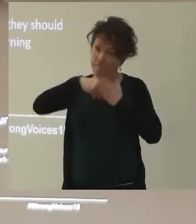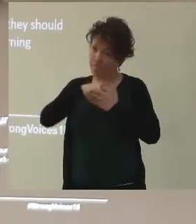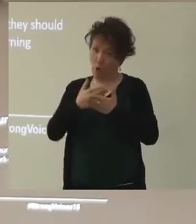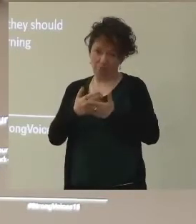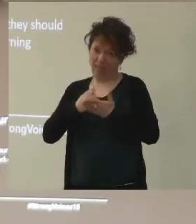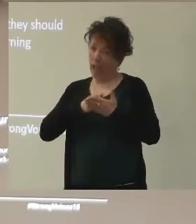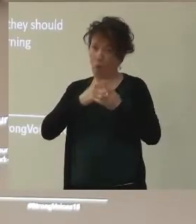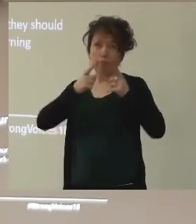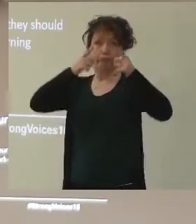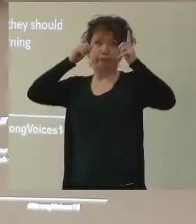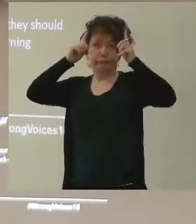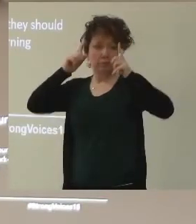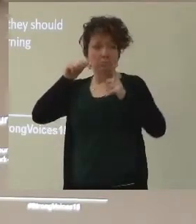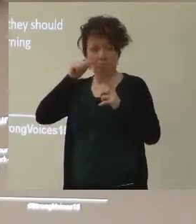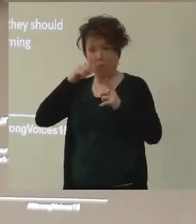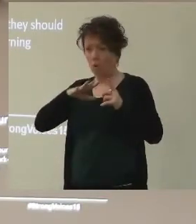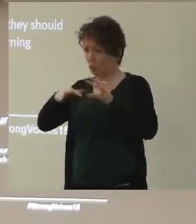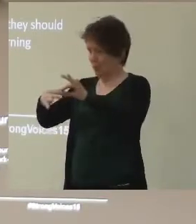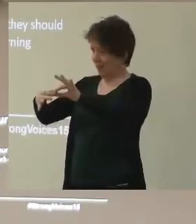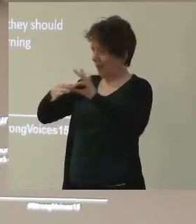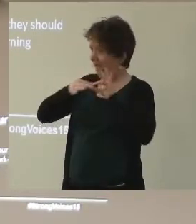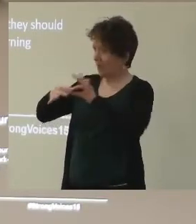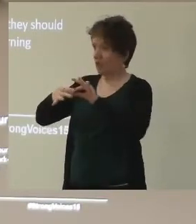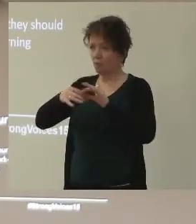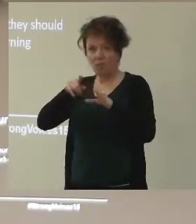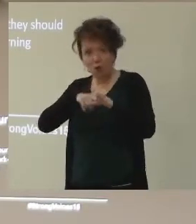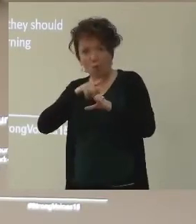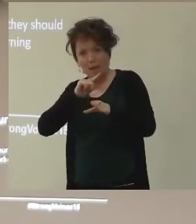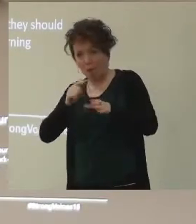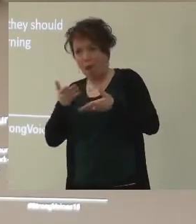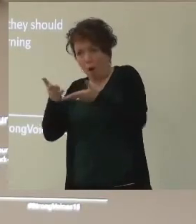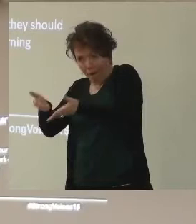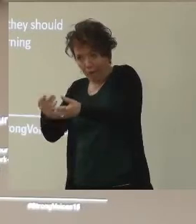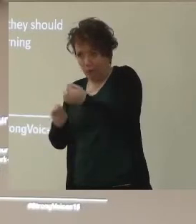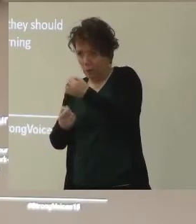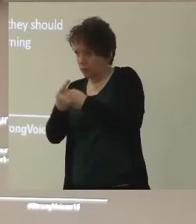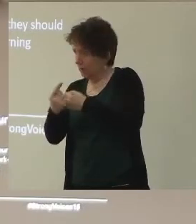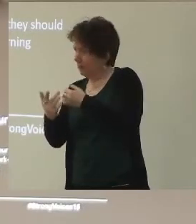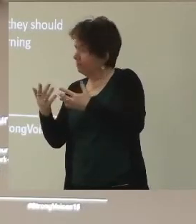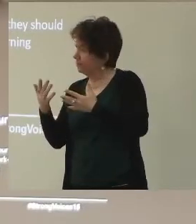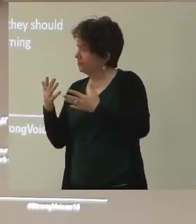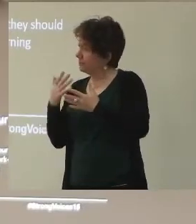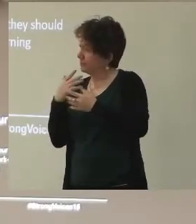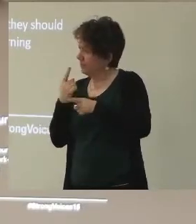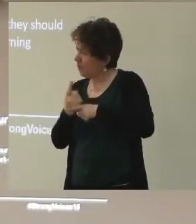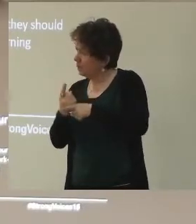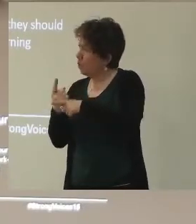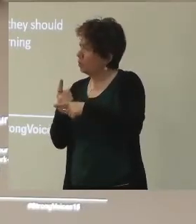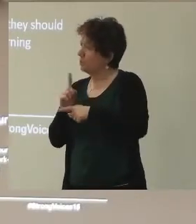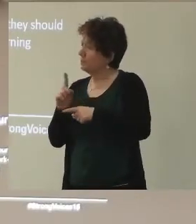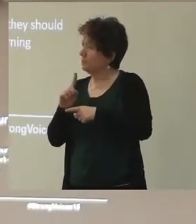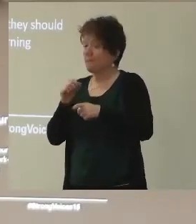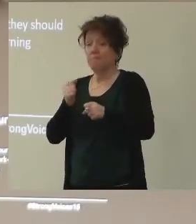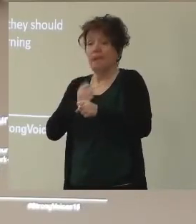that kind of engagement with young people and offering them opportunities. But we talked really briefly about making sure that